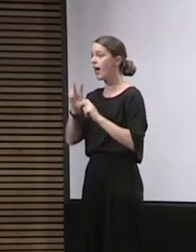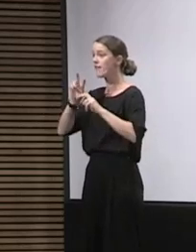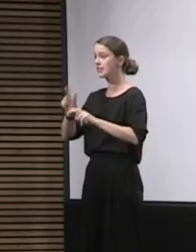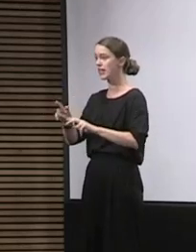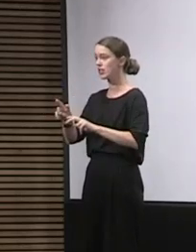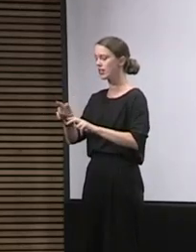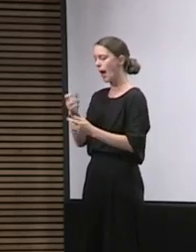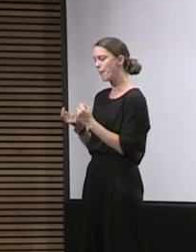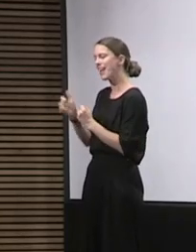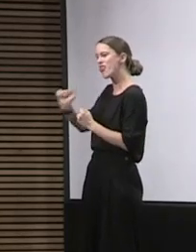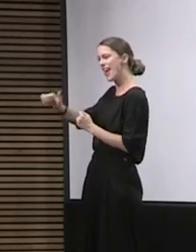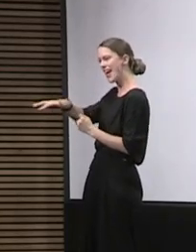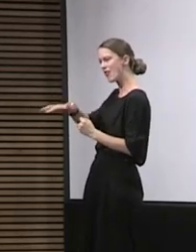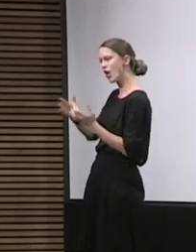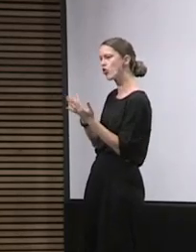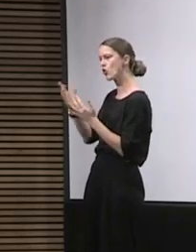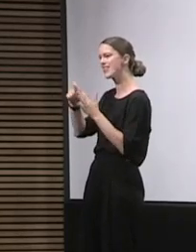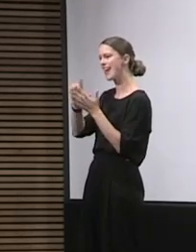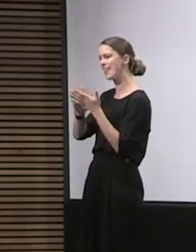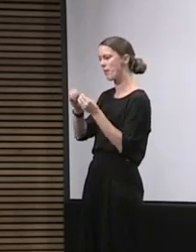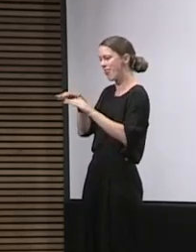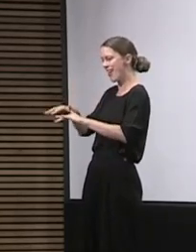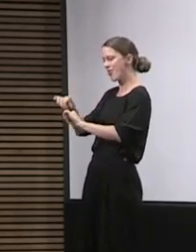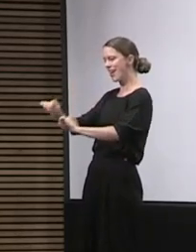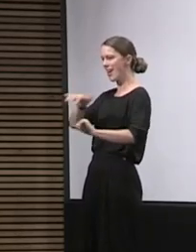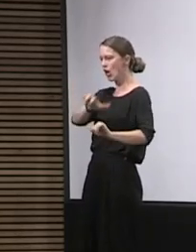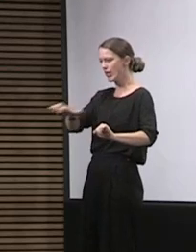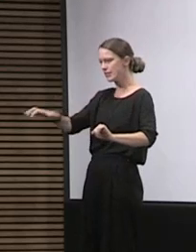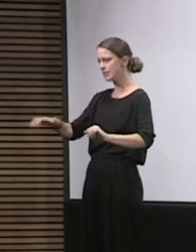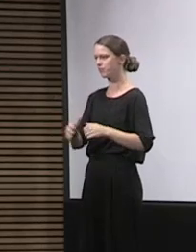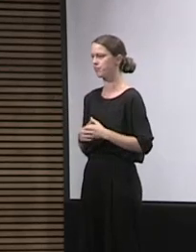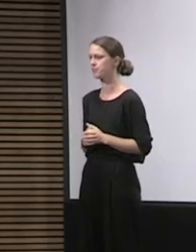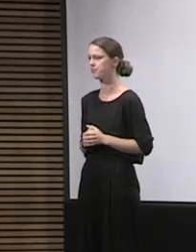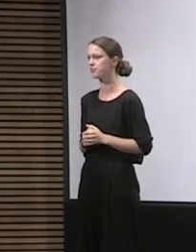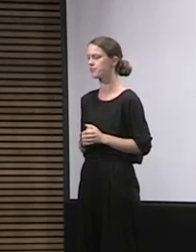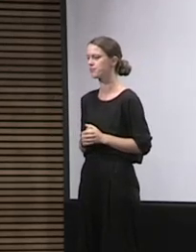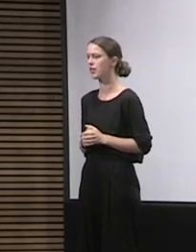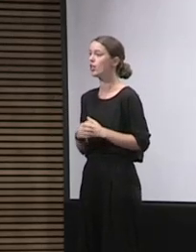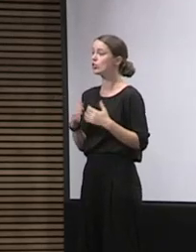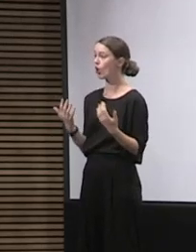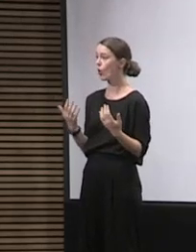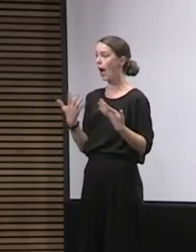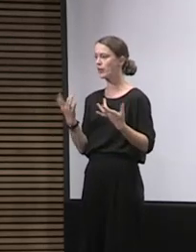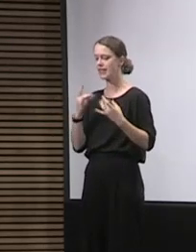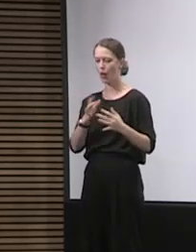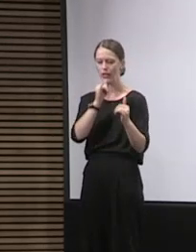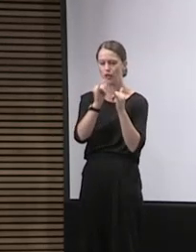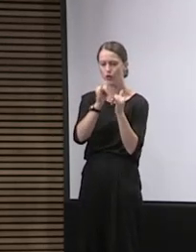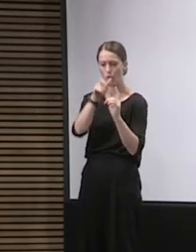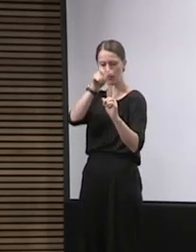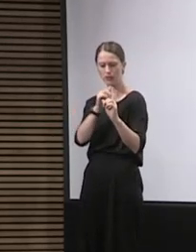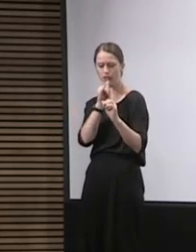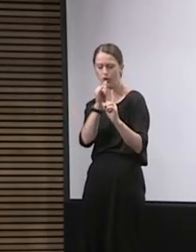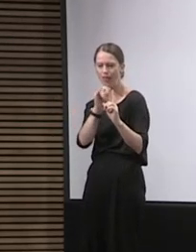at a local level through our district health boards. And it starts off with a case interview, followed